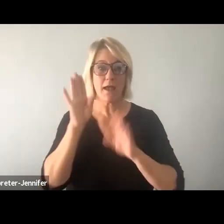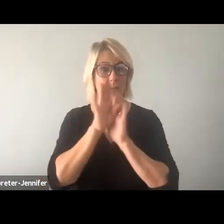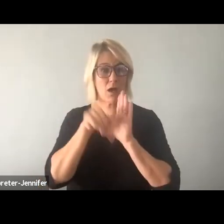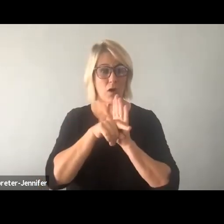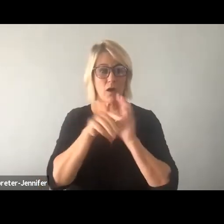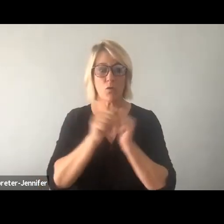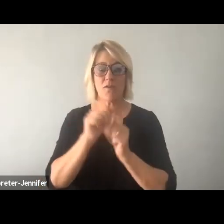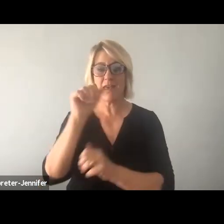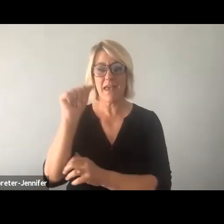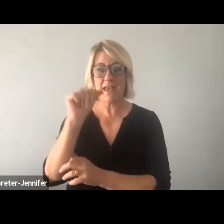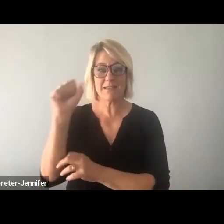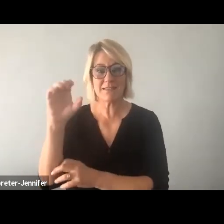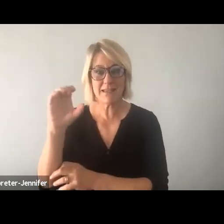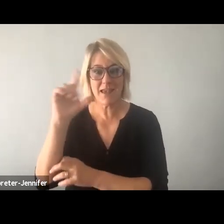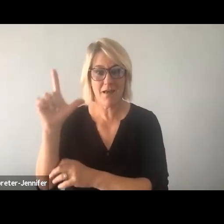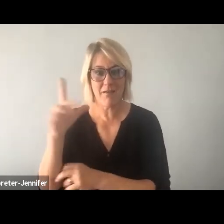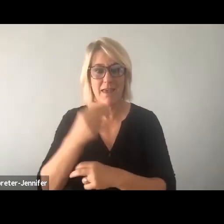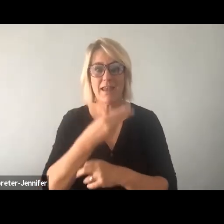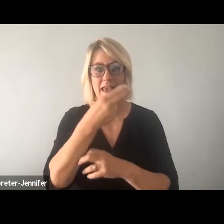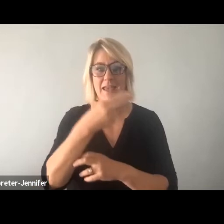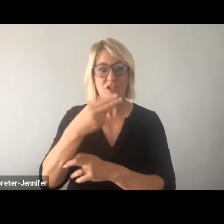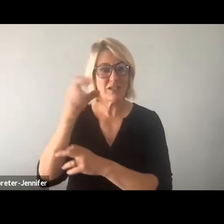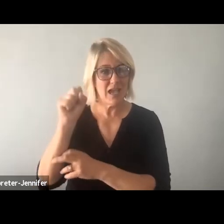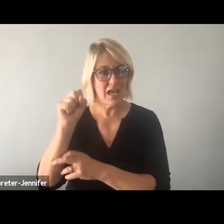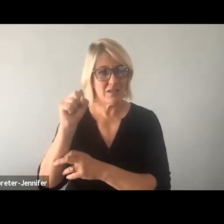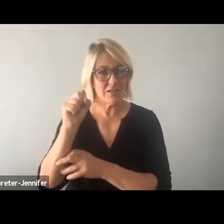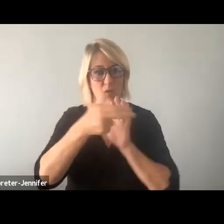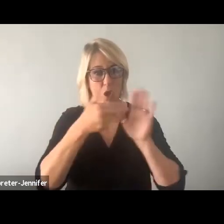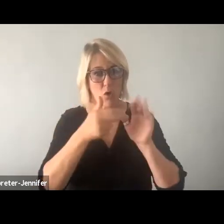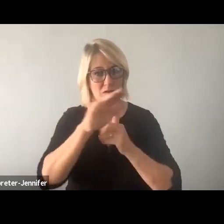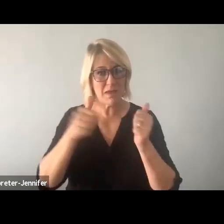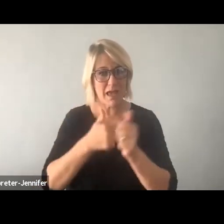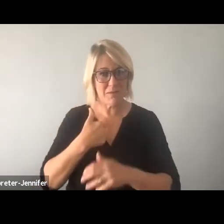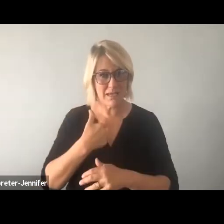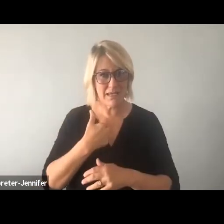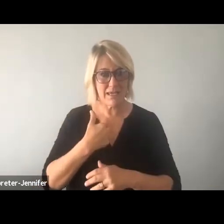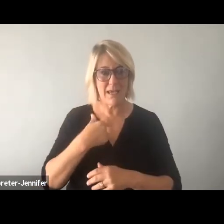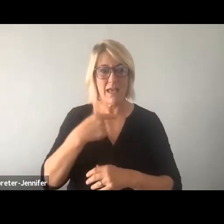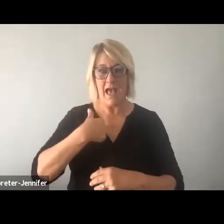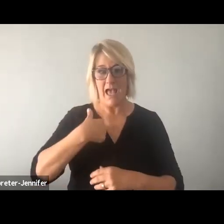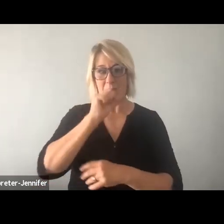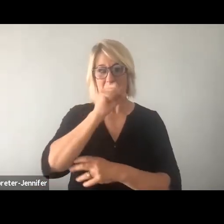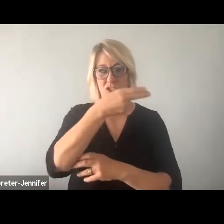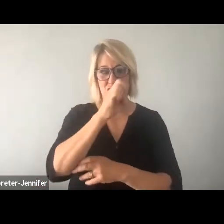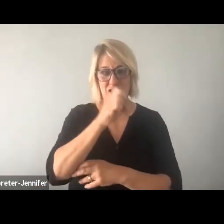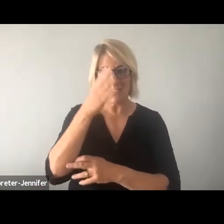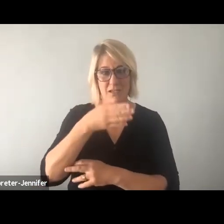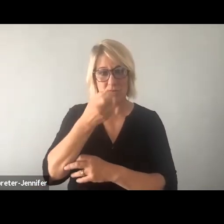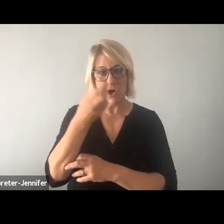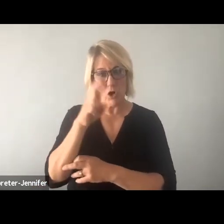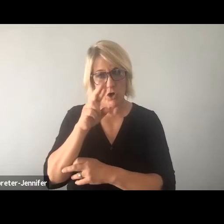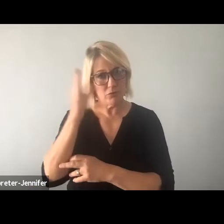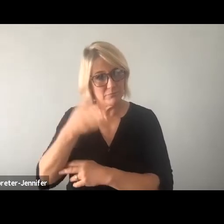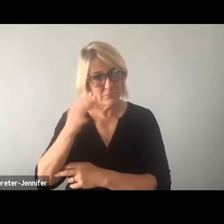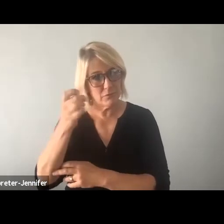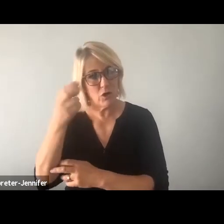ACL and HHS logos behind me. And my pronouns are she, her, and hers. And